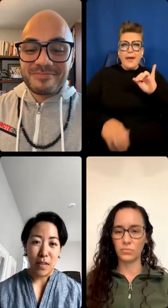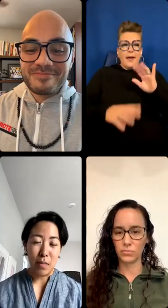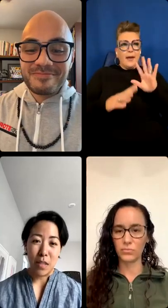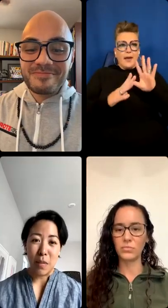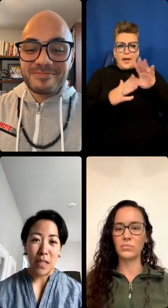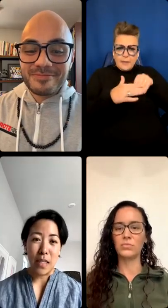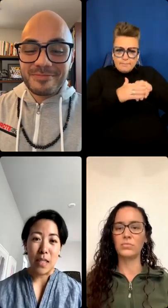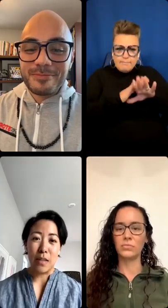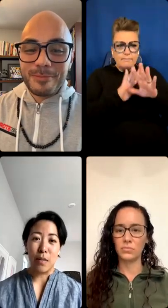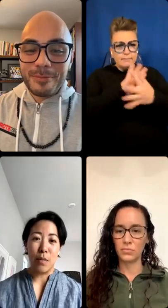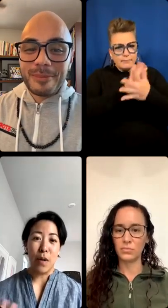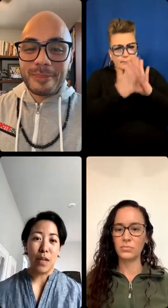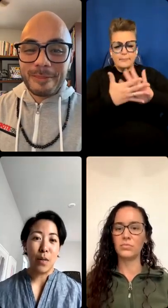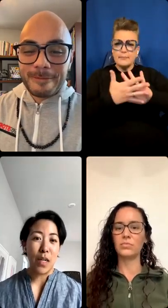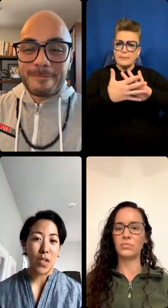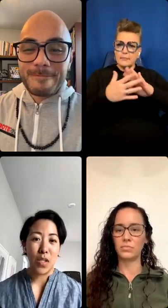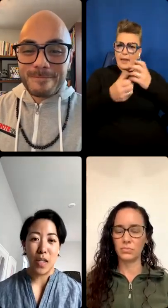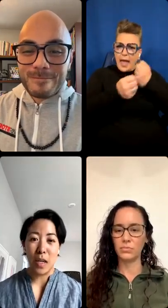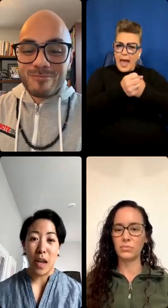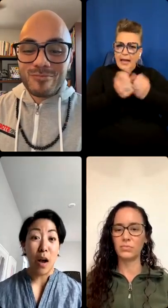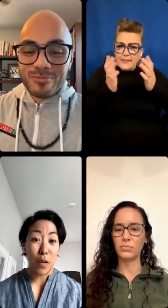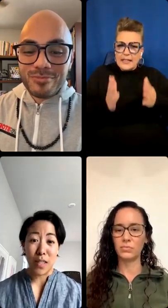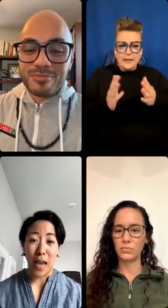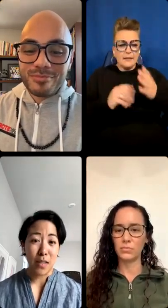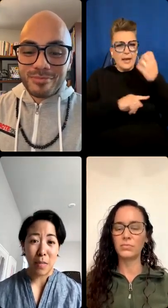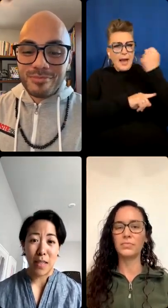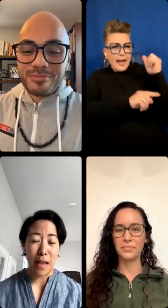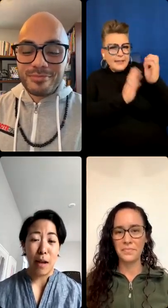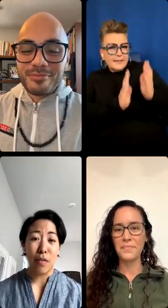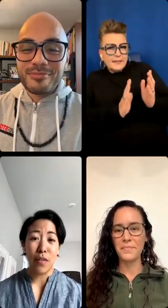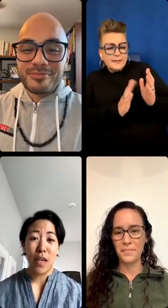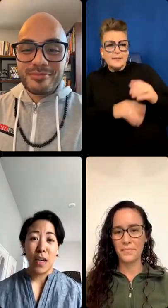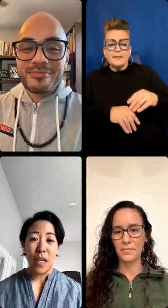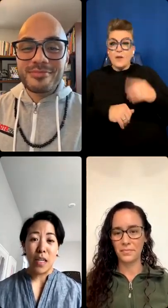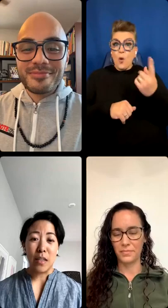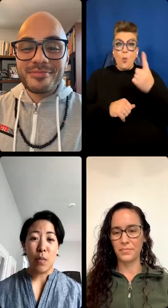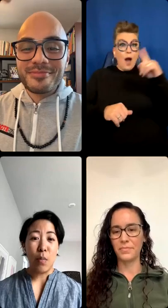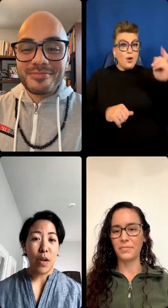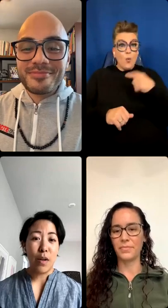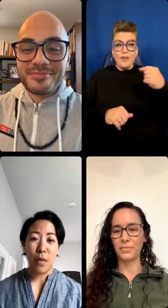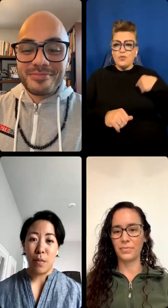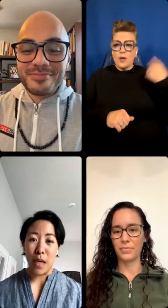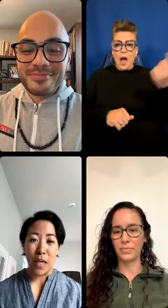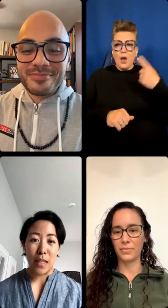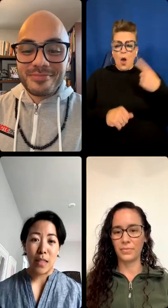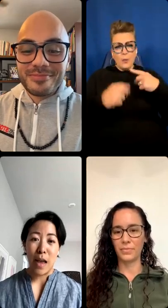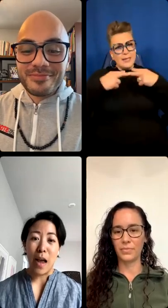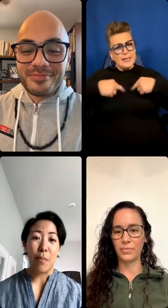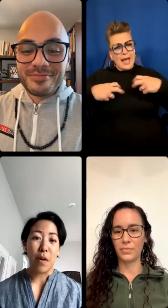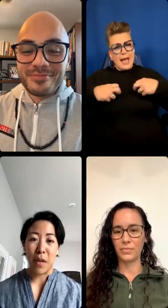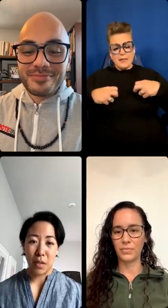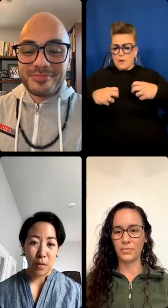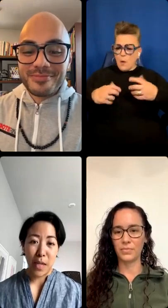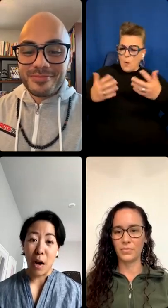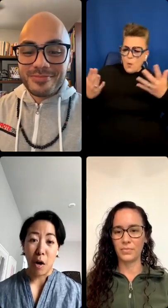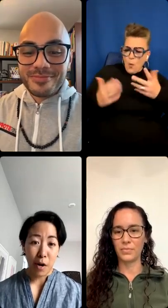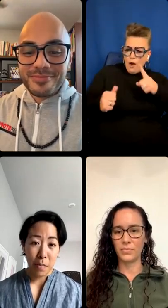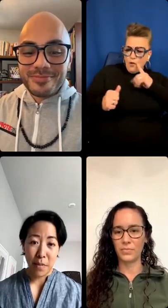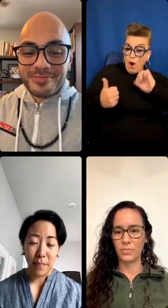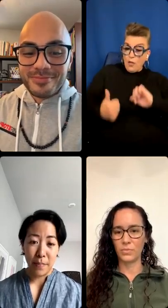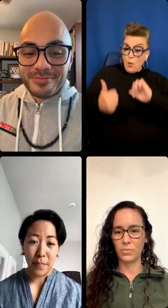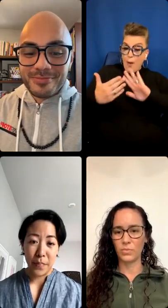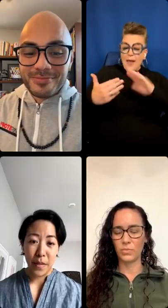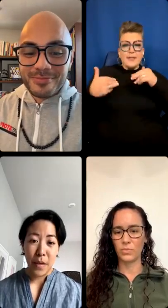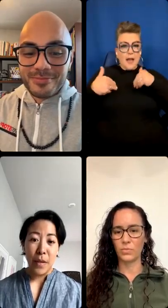and activism spaces, one question I always ask myself is, what are the ways that I perpetuate